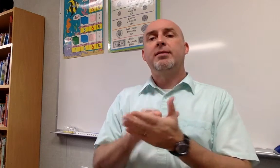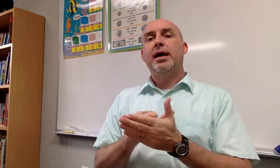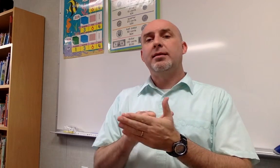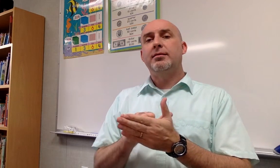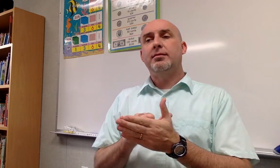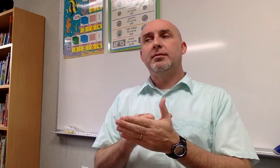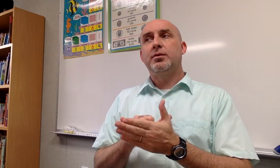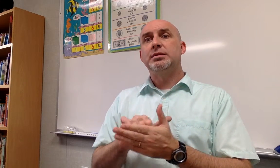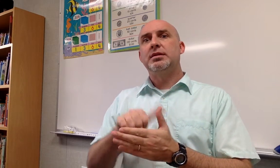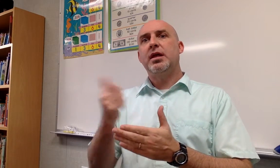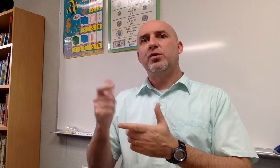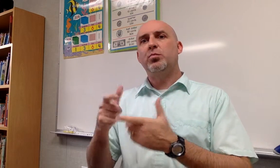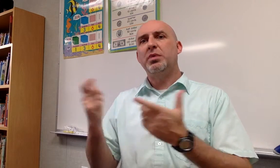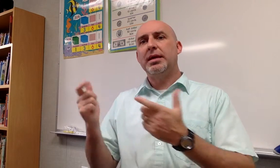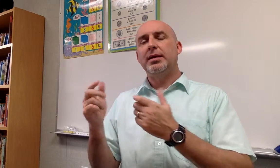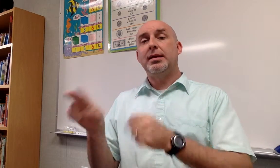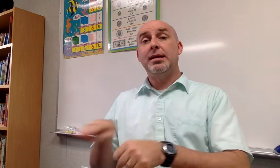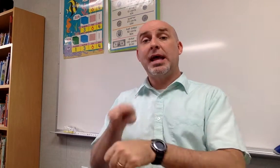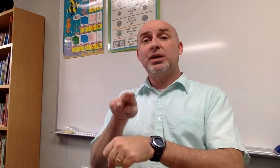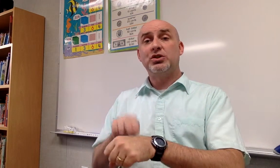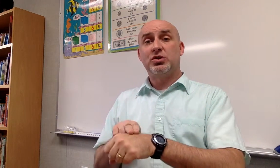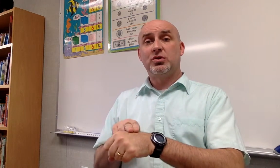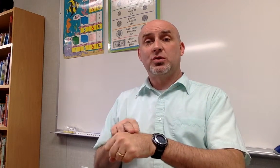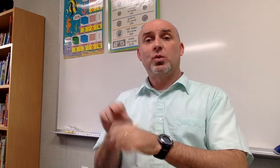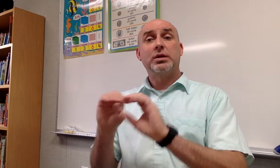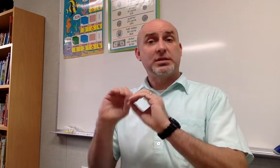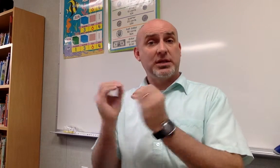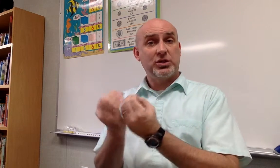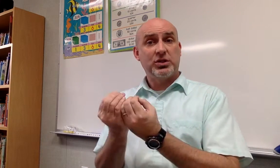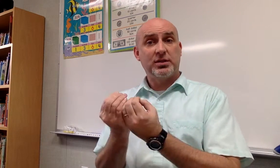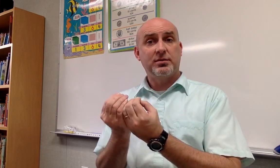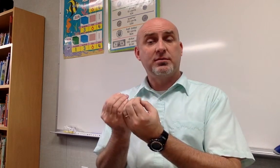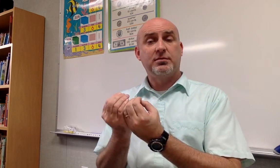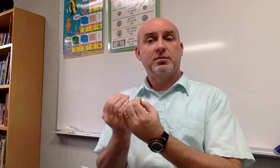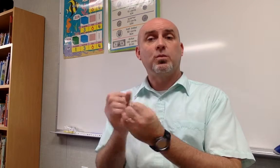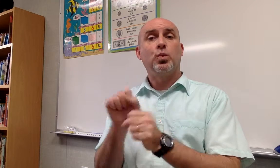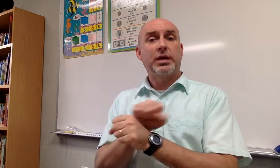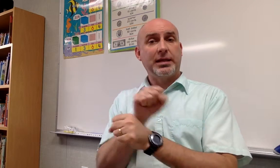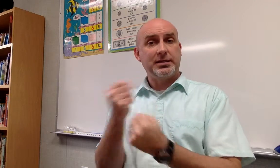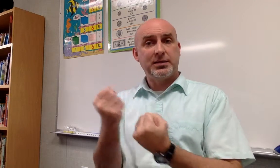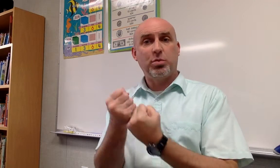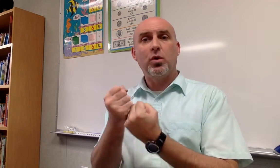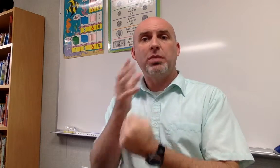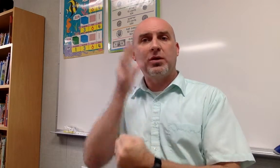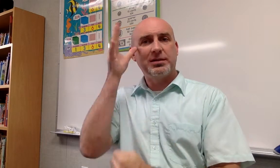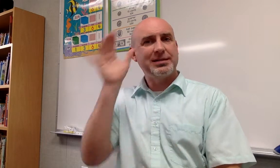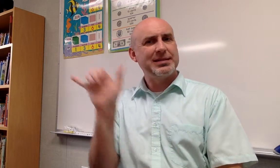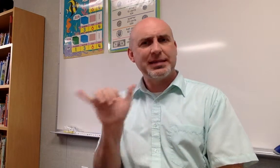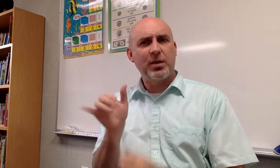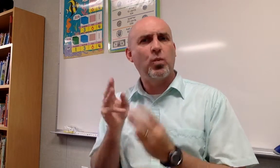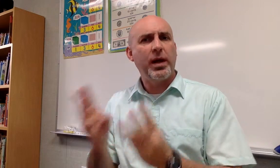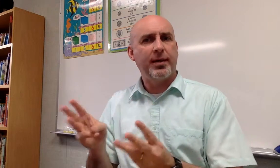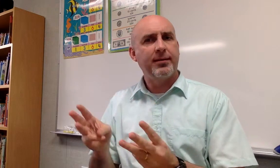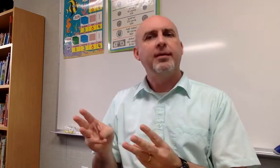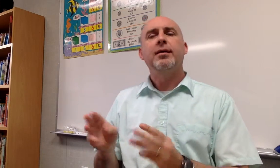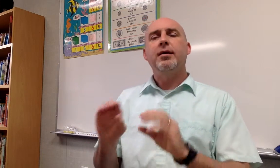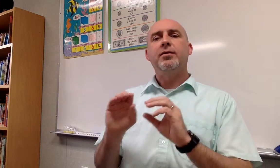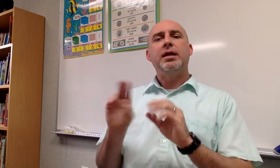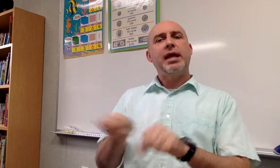that there was another big national organization working to support parents in the same way. And that